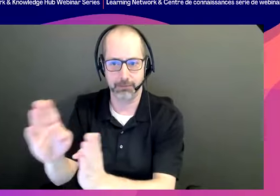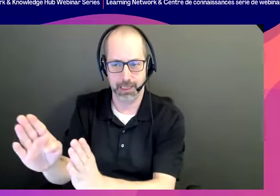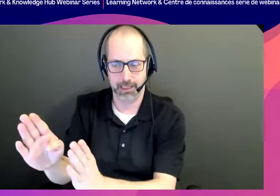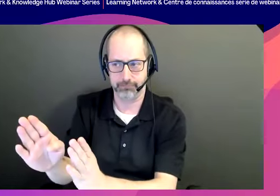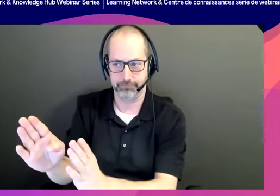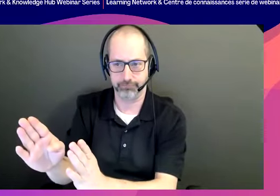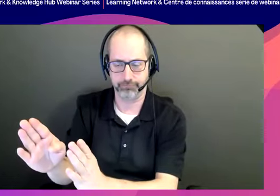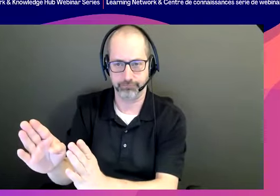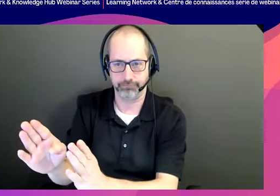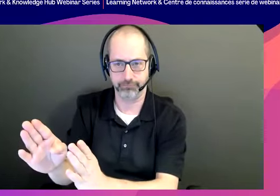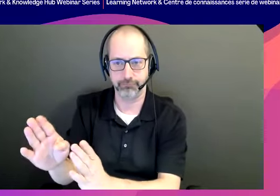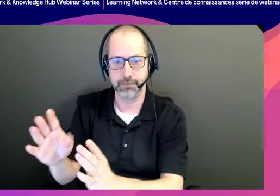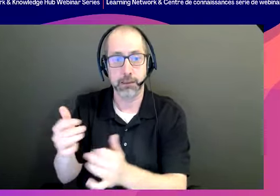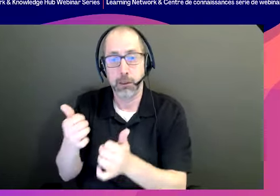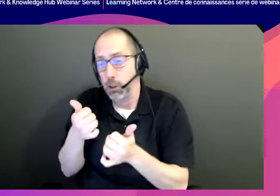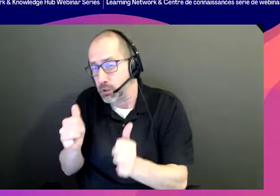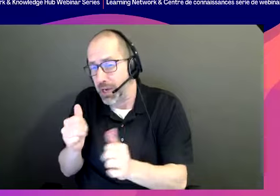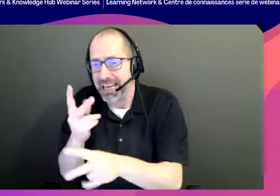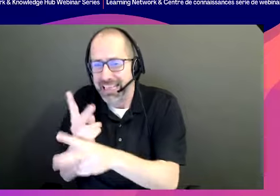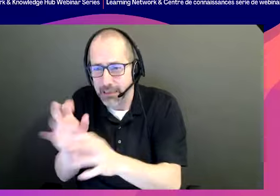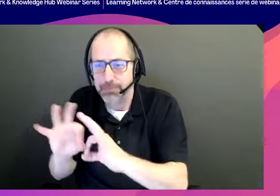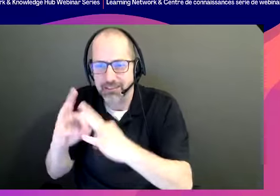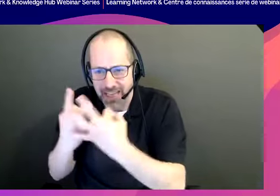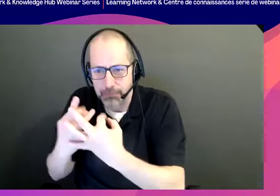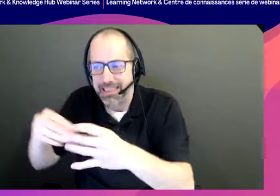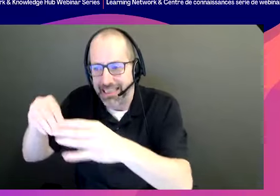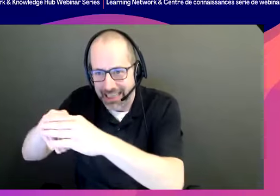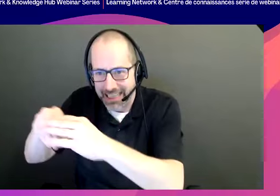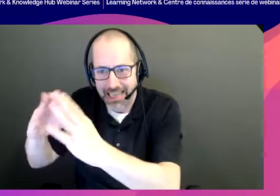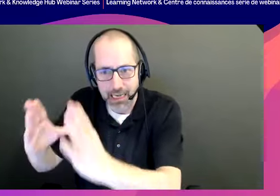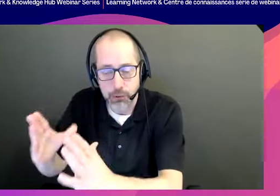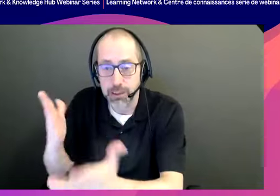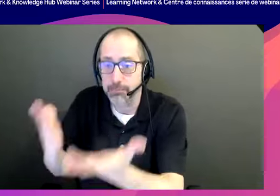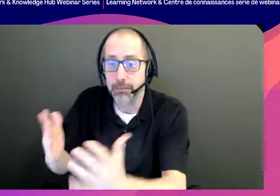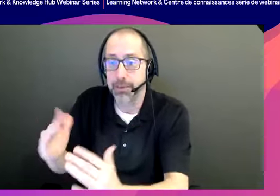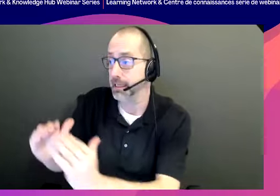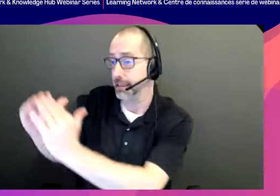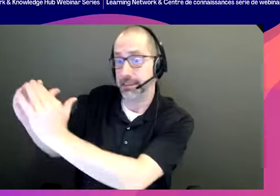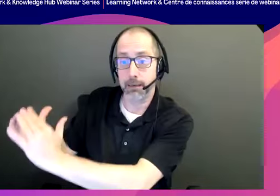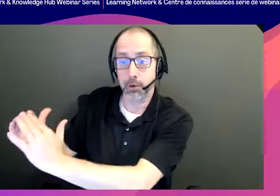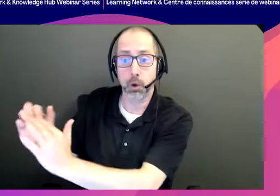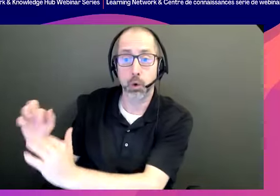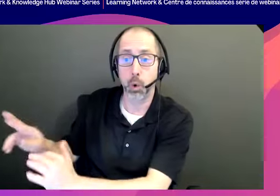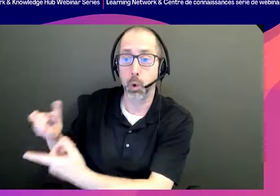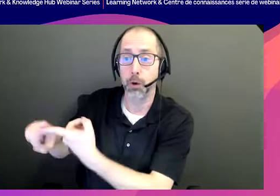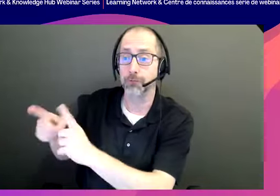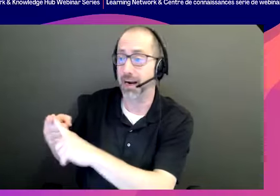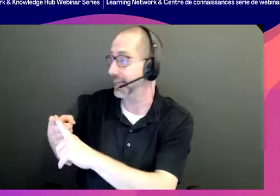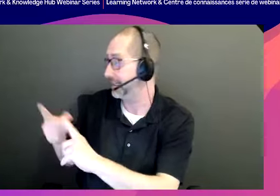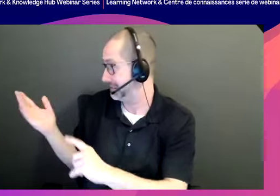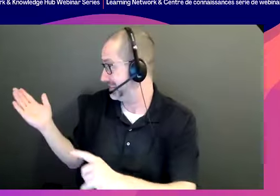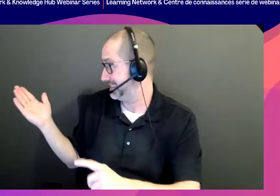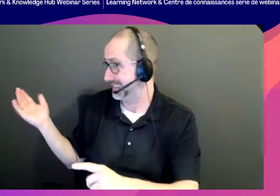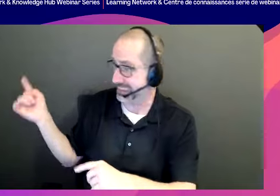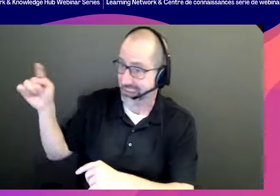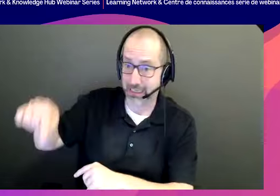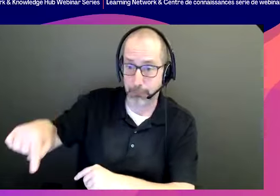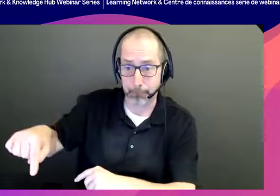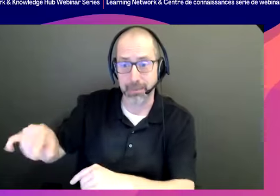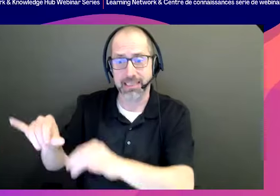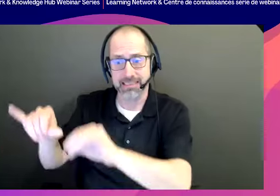Trying to keep the family in the home if possible. Is there a neighbor or a friend that can come and stay with them and, you